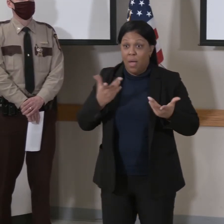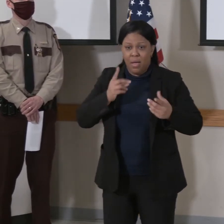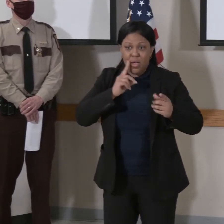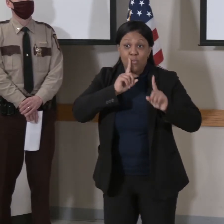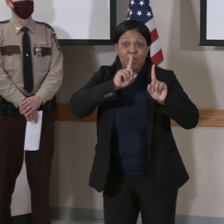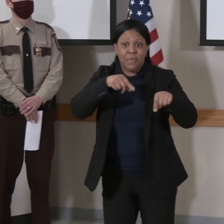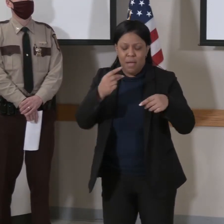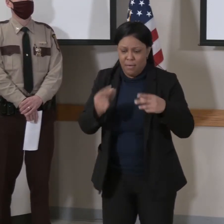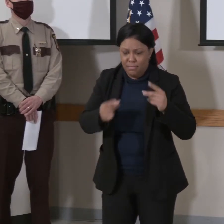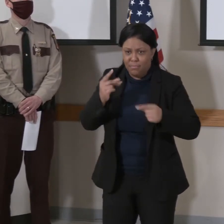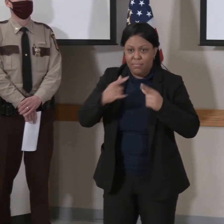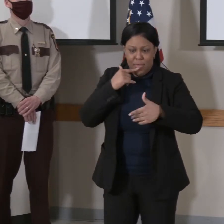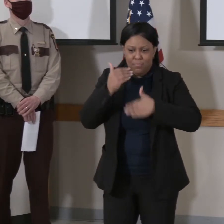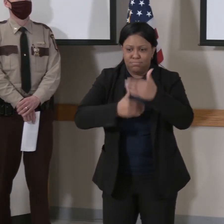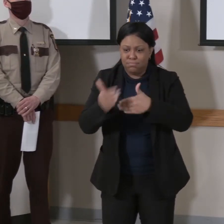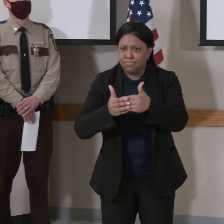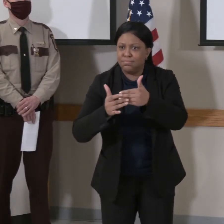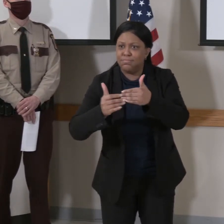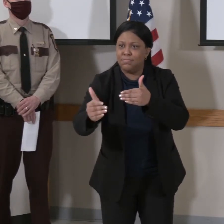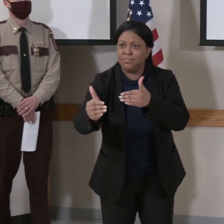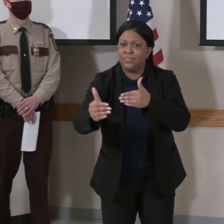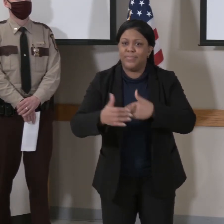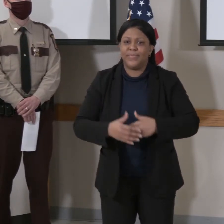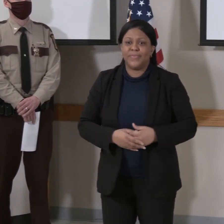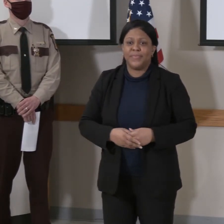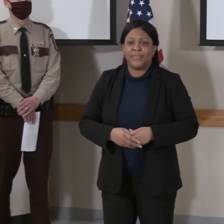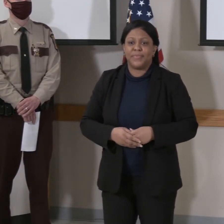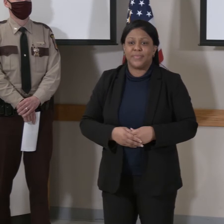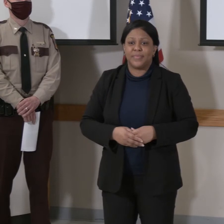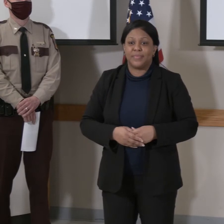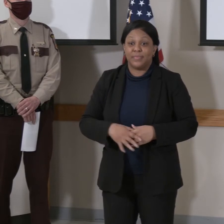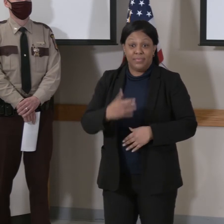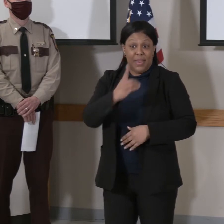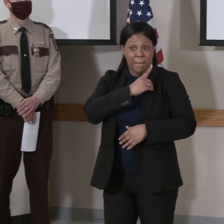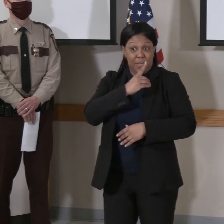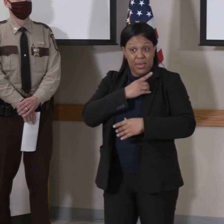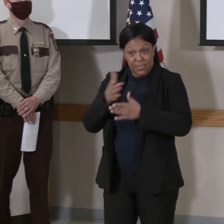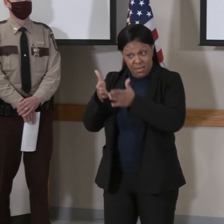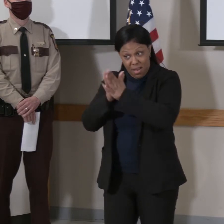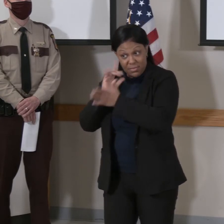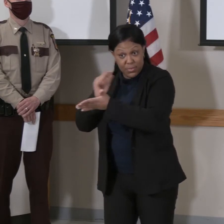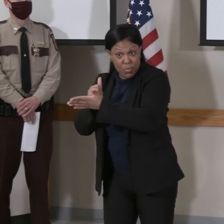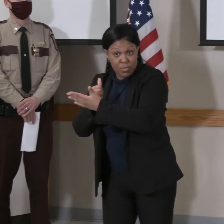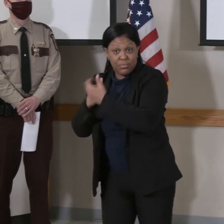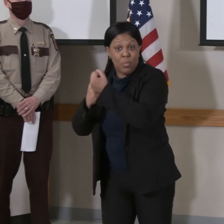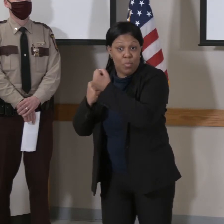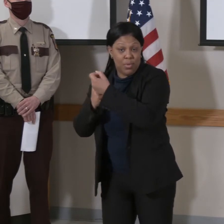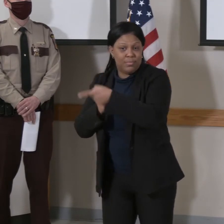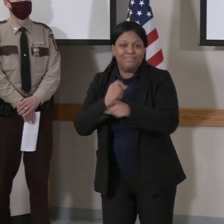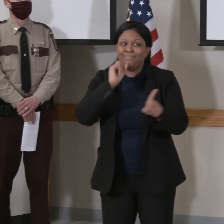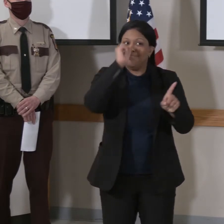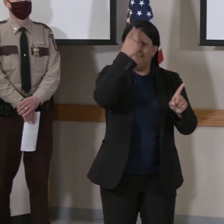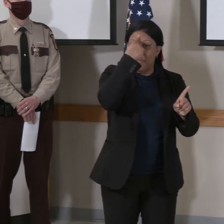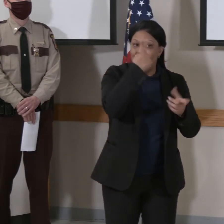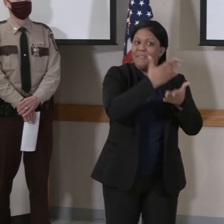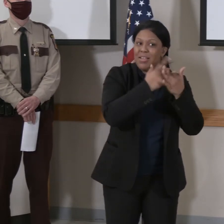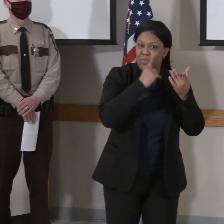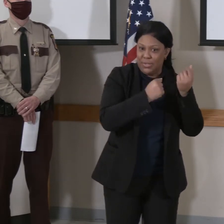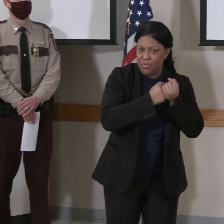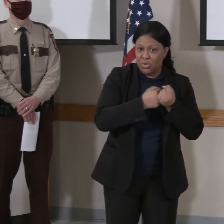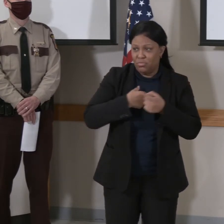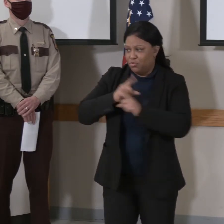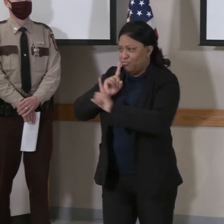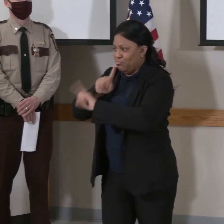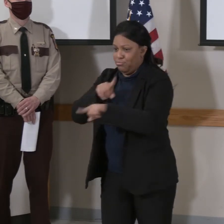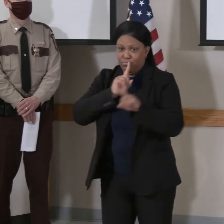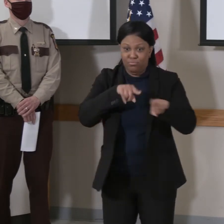We have plans in place to meet the requests for both Minneapolis and St. Paul in supporting law enforcement efforts to maintain the peace. I